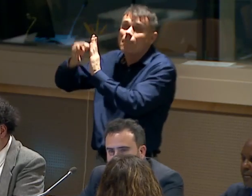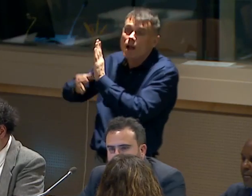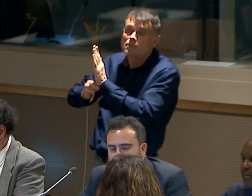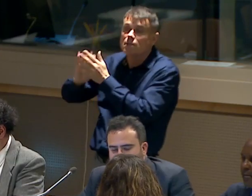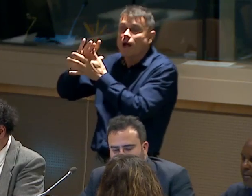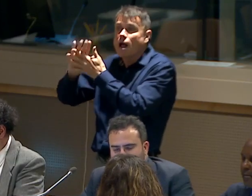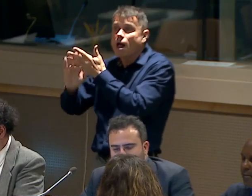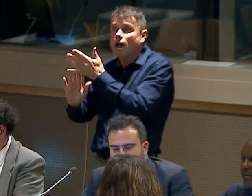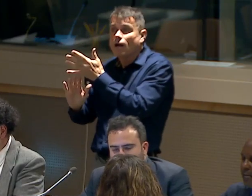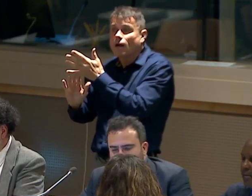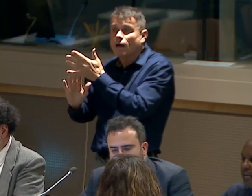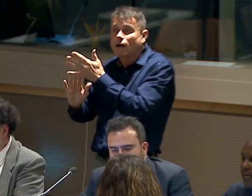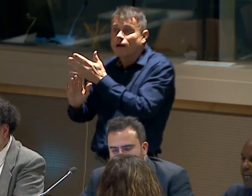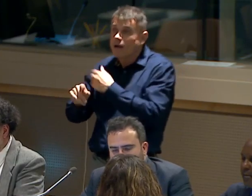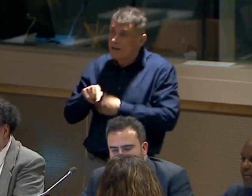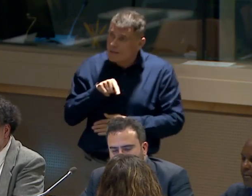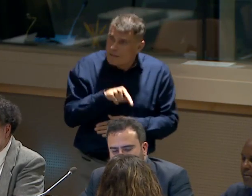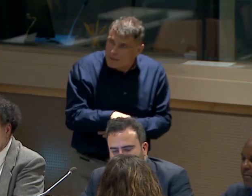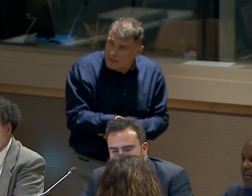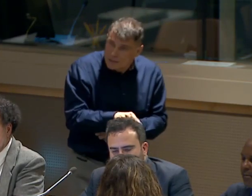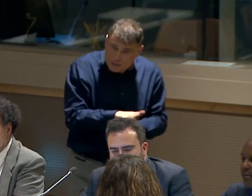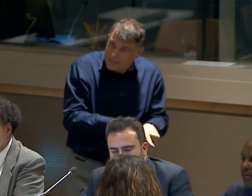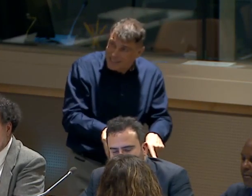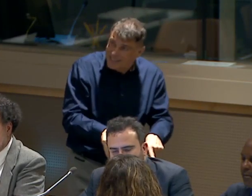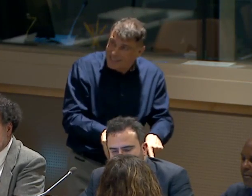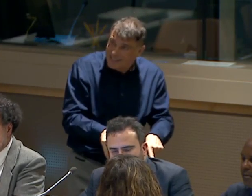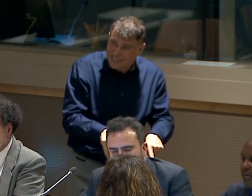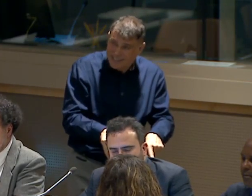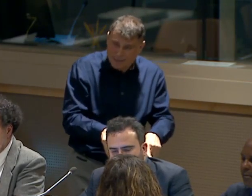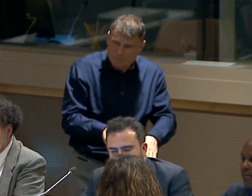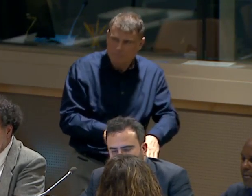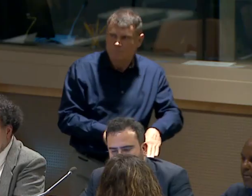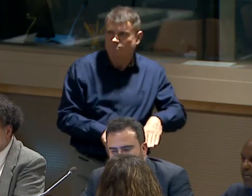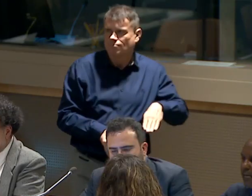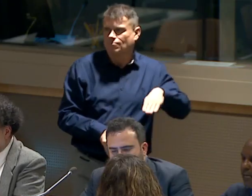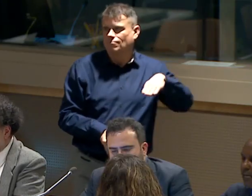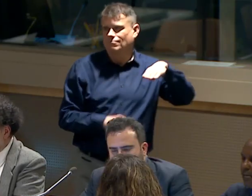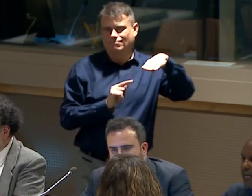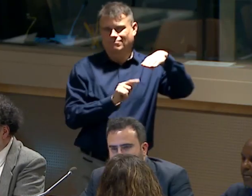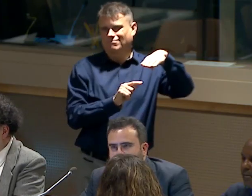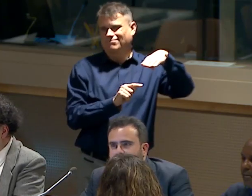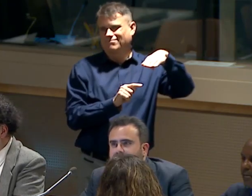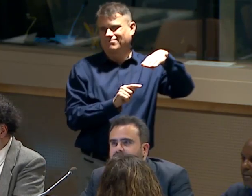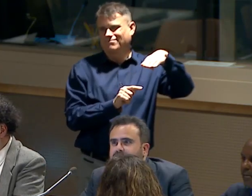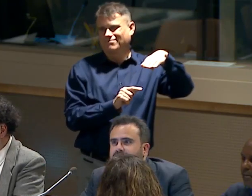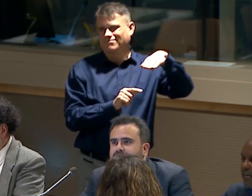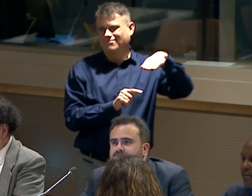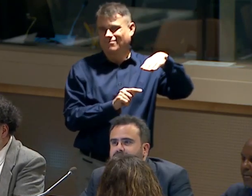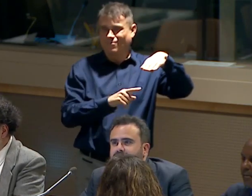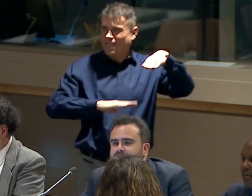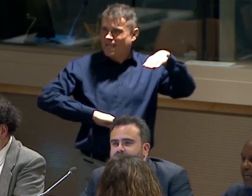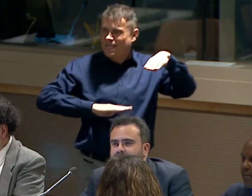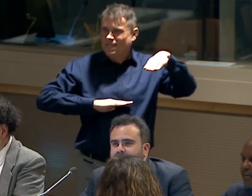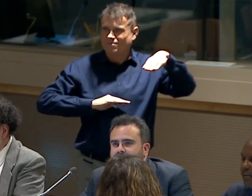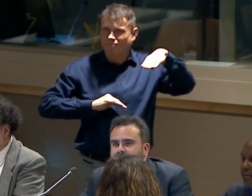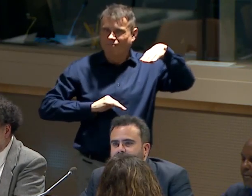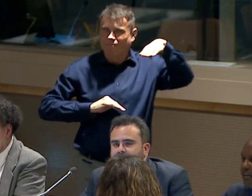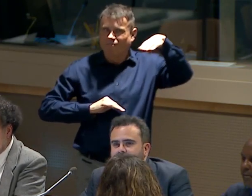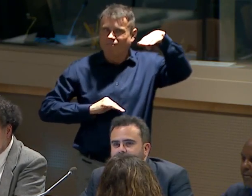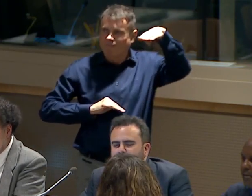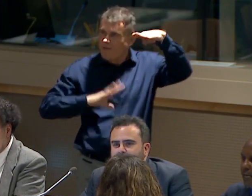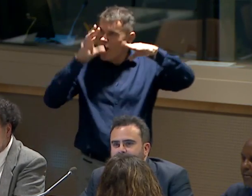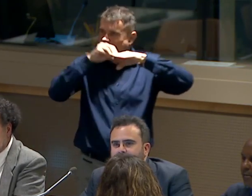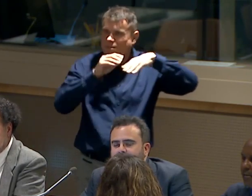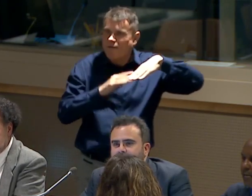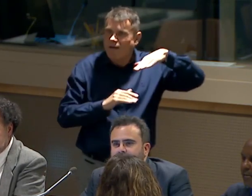autistic adults, and autistic adults grow older. Today, millions of autistic people